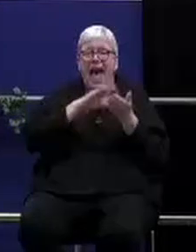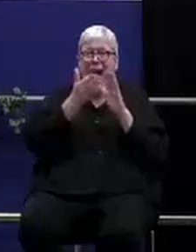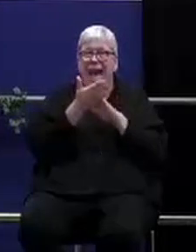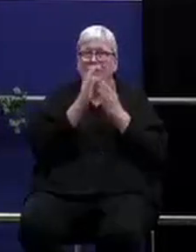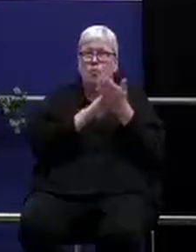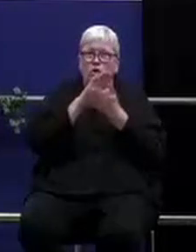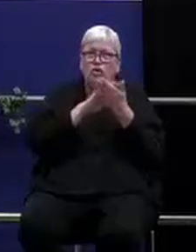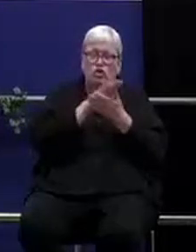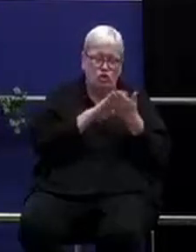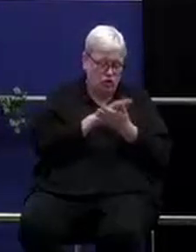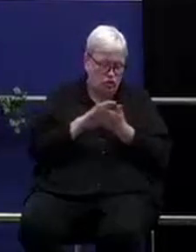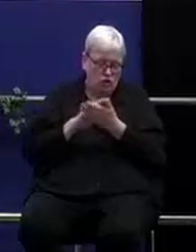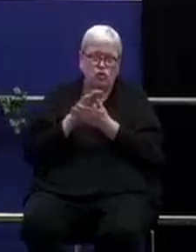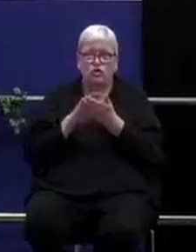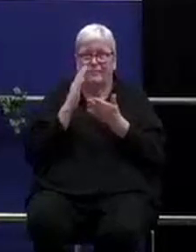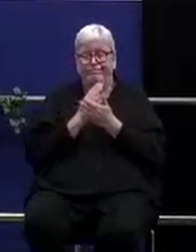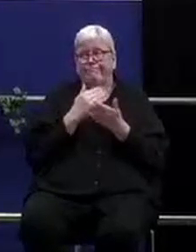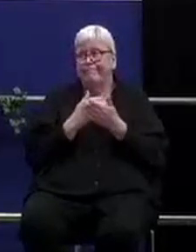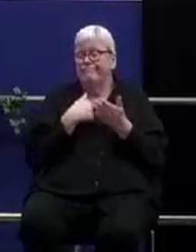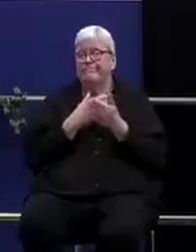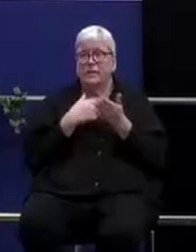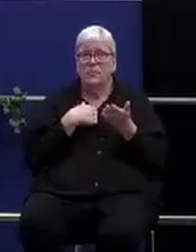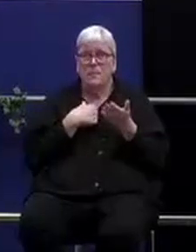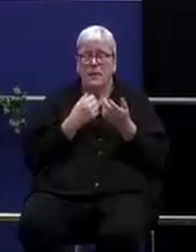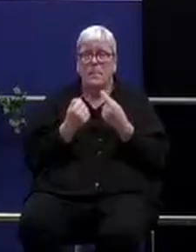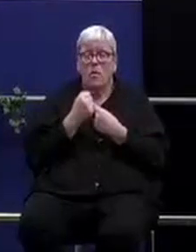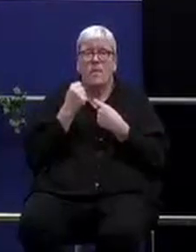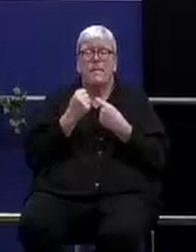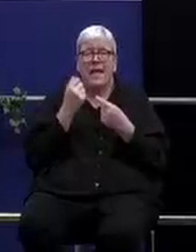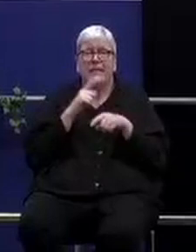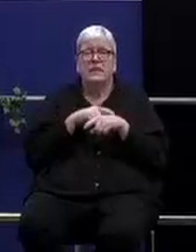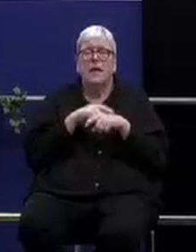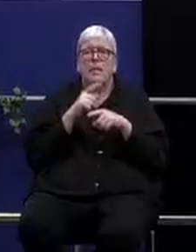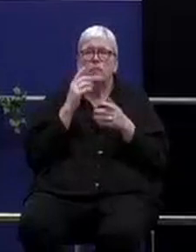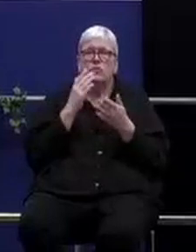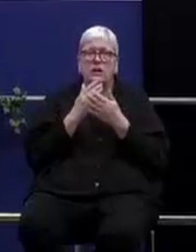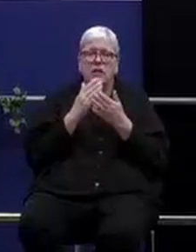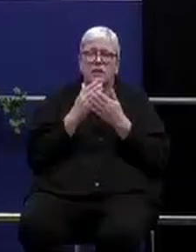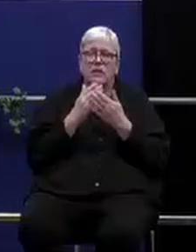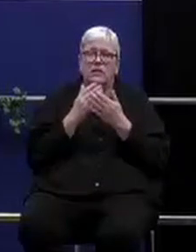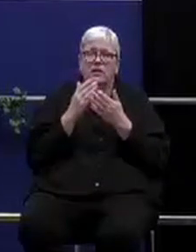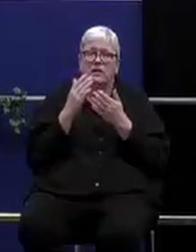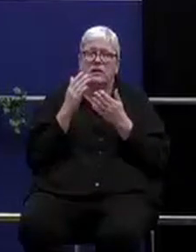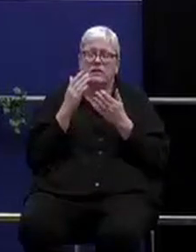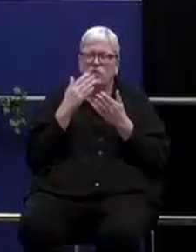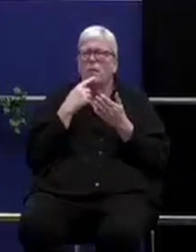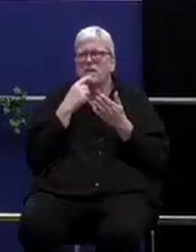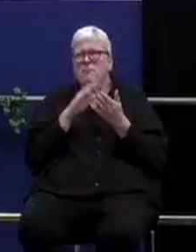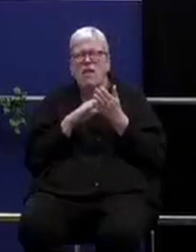was just quite prominent at the time. I think there's a mother whose son reaches out to her and she says, oh, don't worry, we've washed our